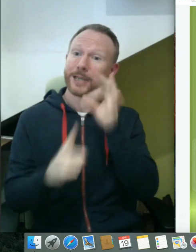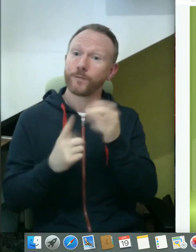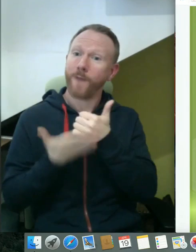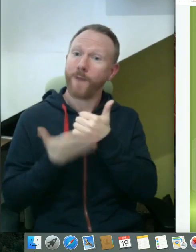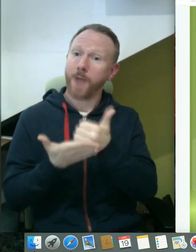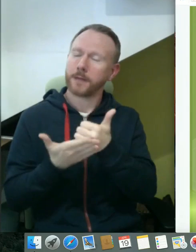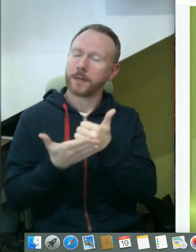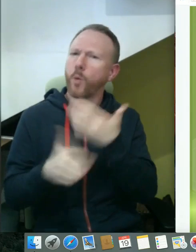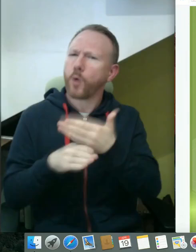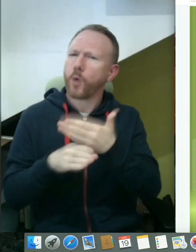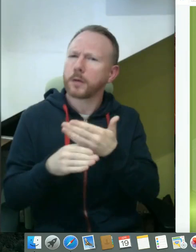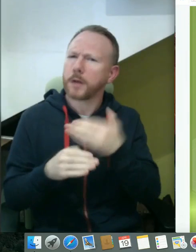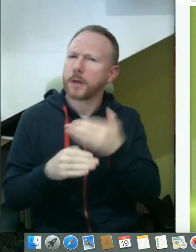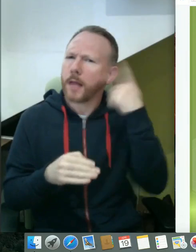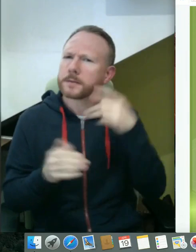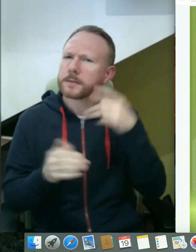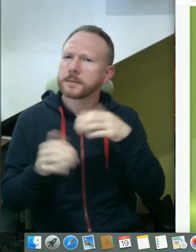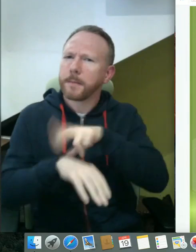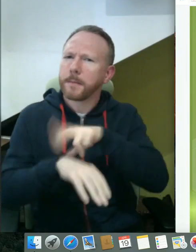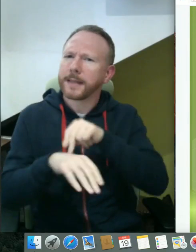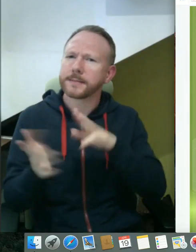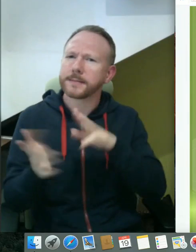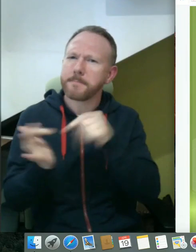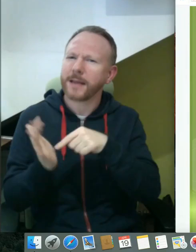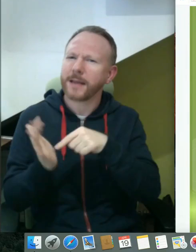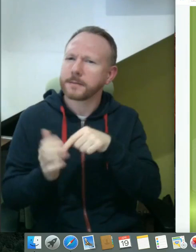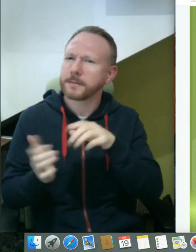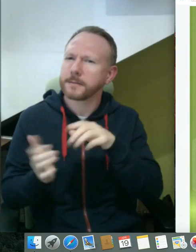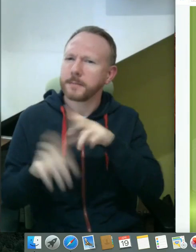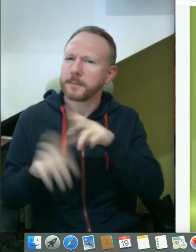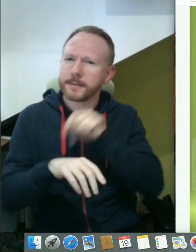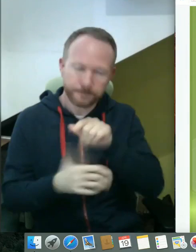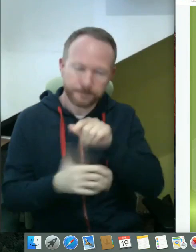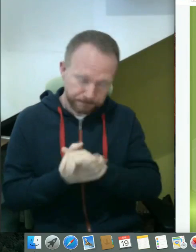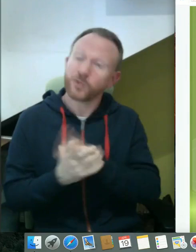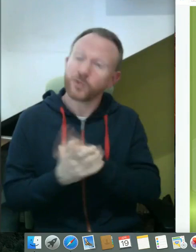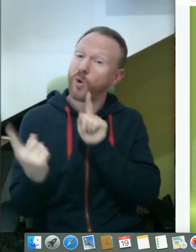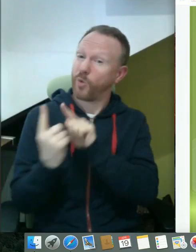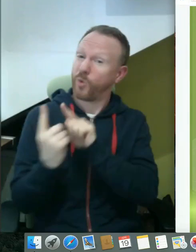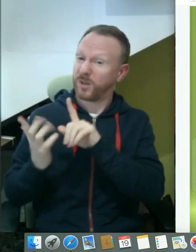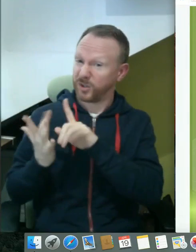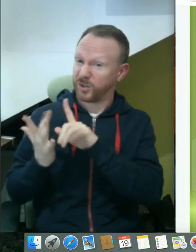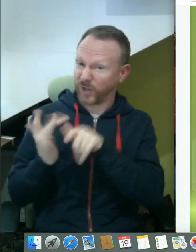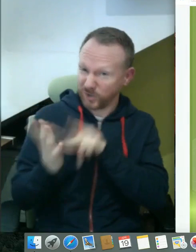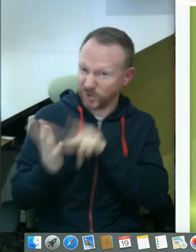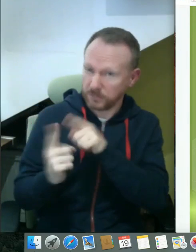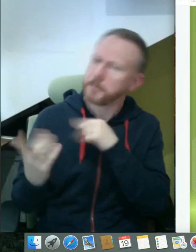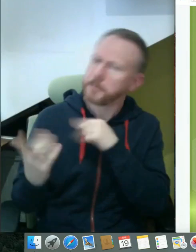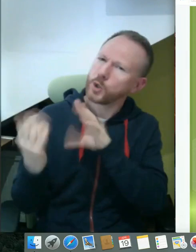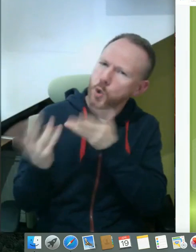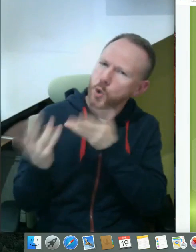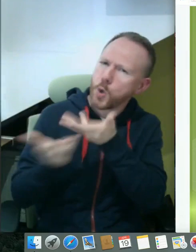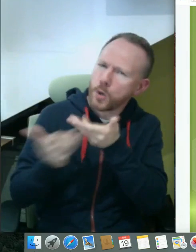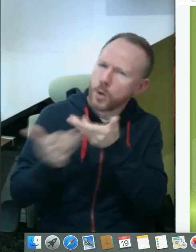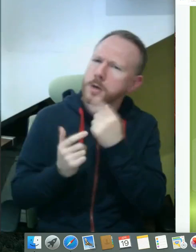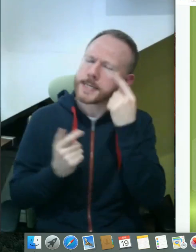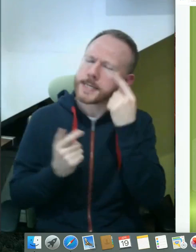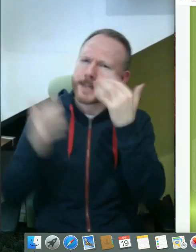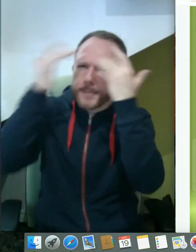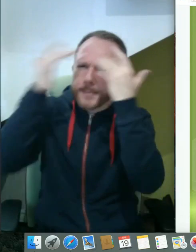of a result of my discussions with Jason that led me to doing quite a big search of